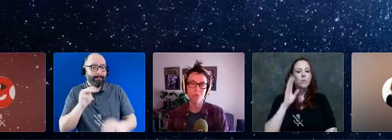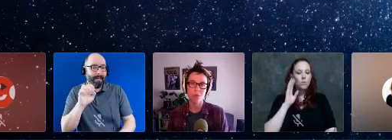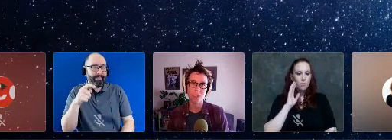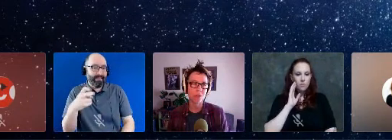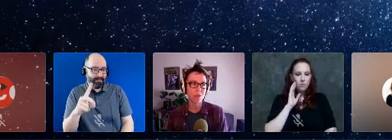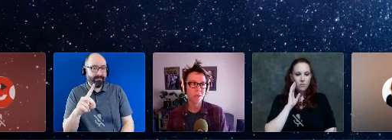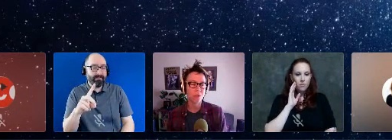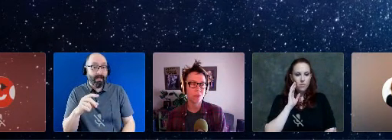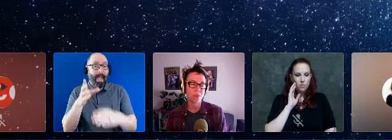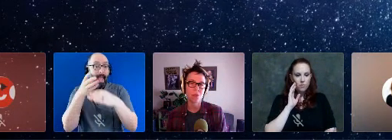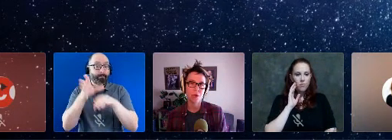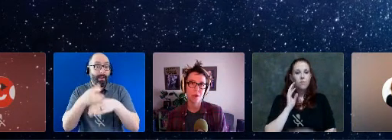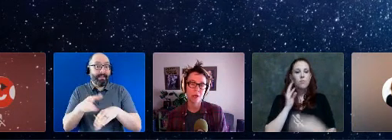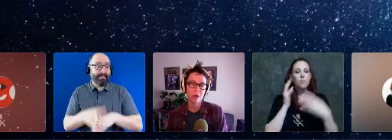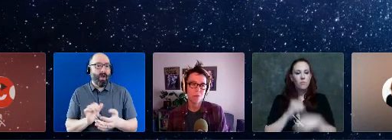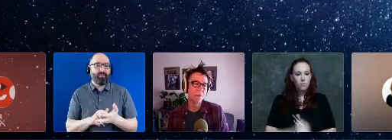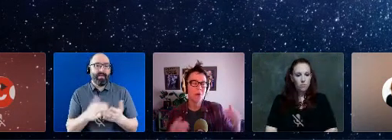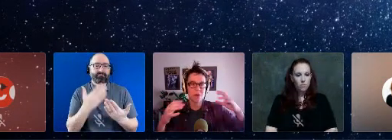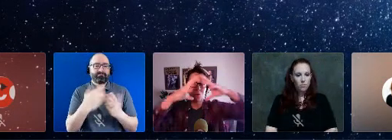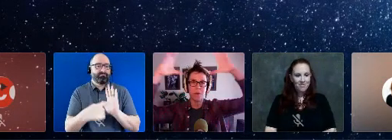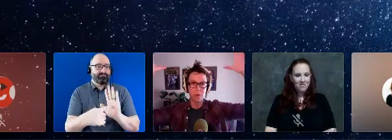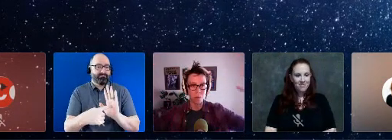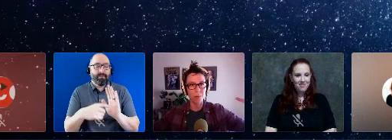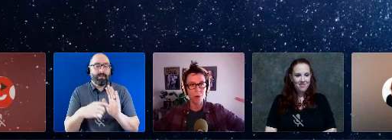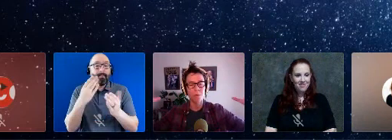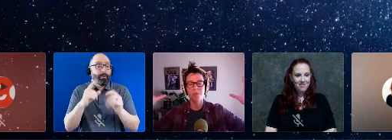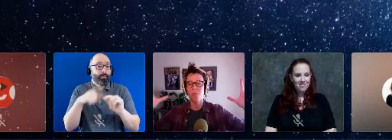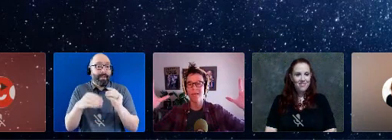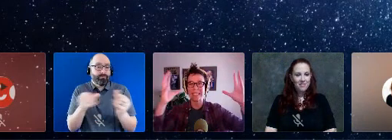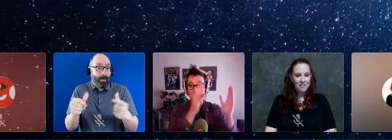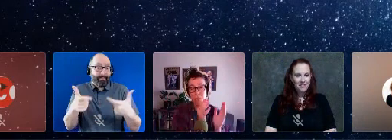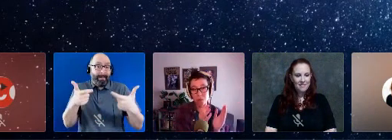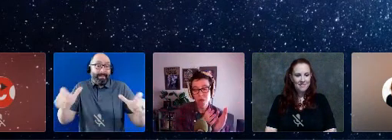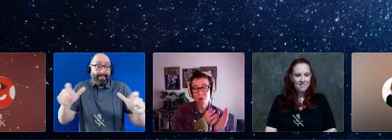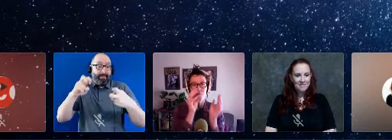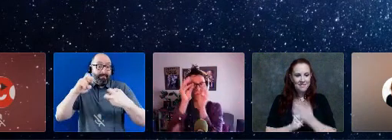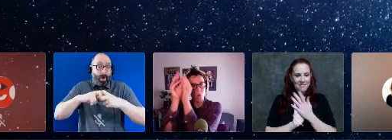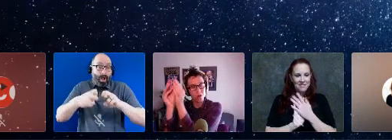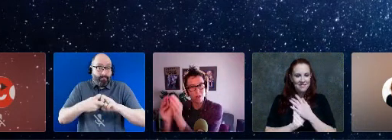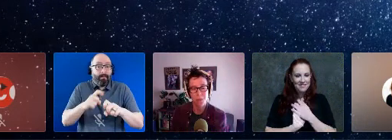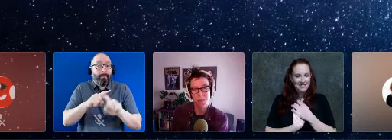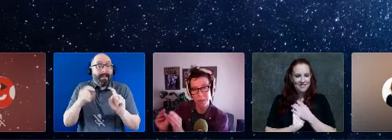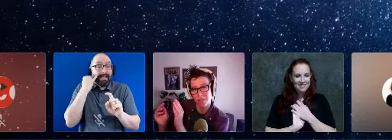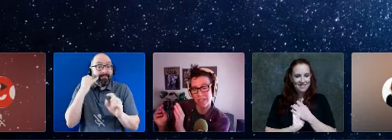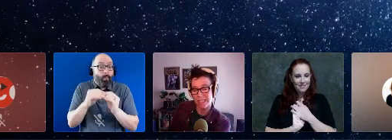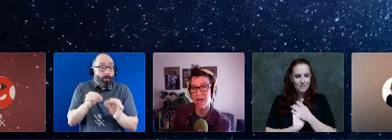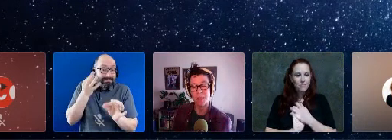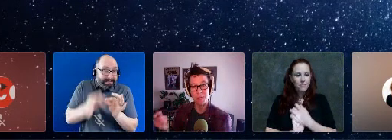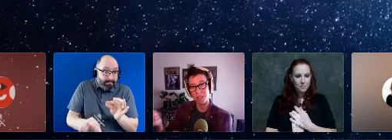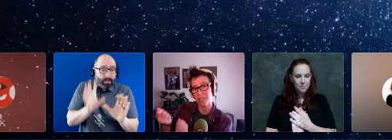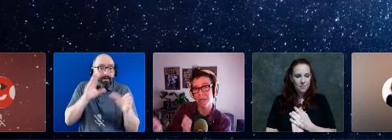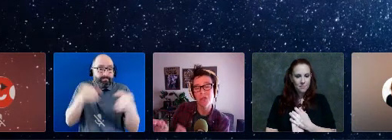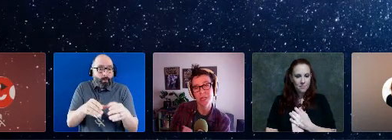be really helpful because it also lets you demonstrate. Maybe you can't solve this whole big problem, but if you make it simpler, or if you focus on a specific